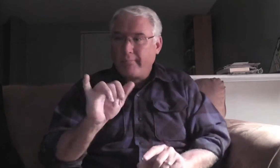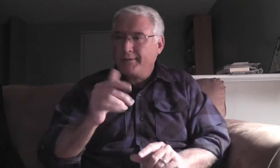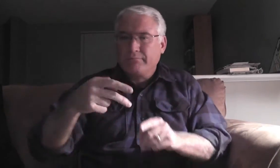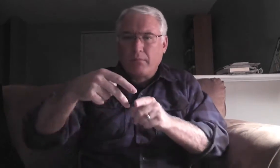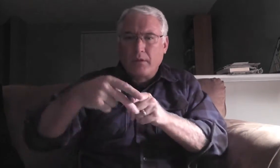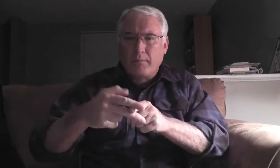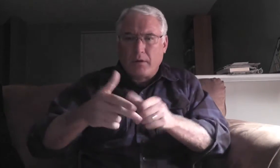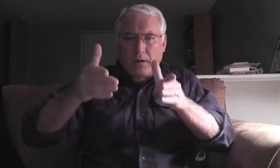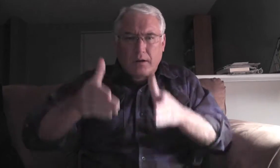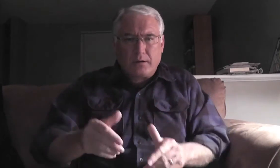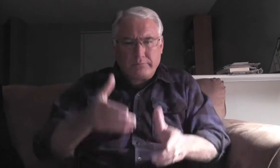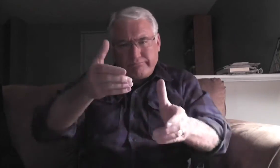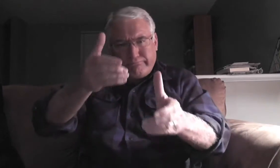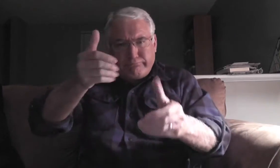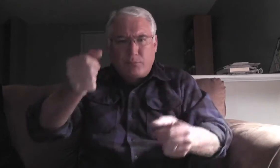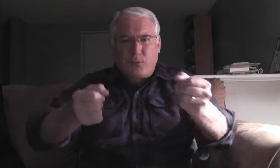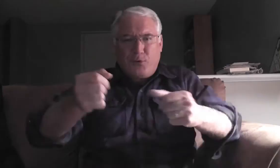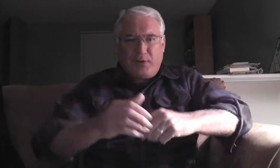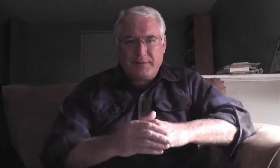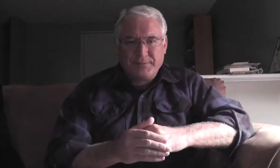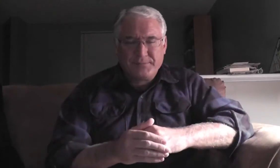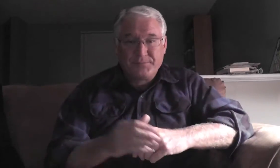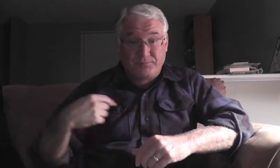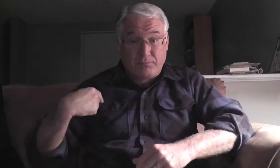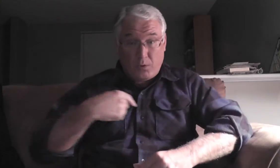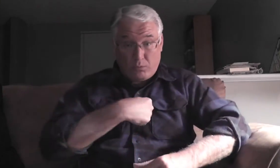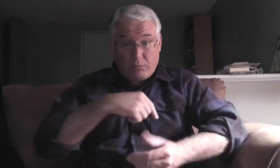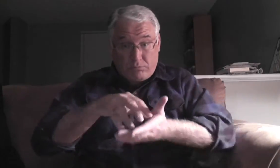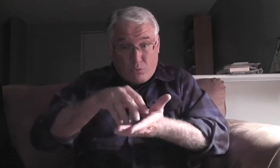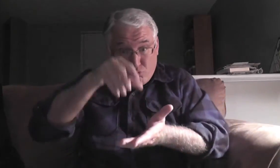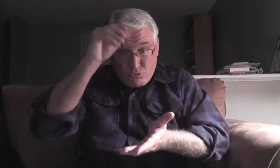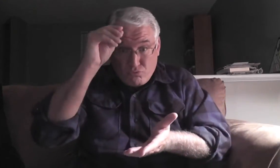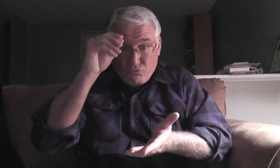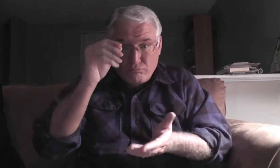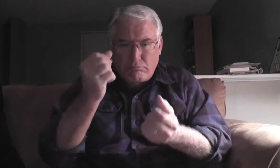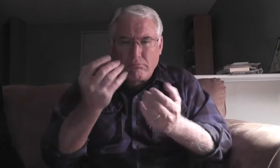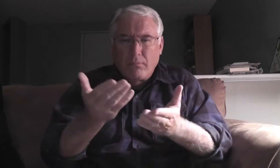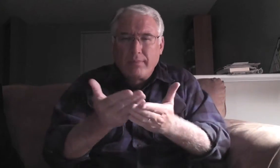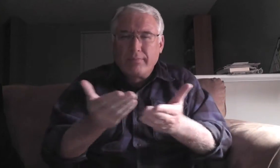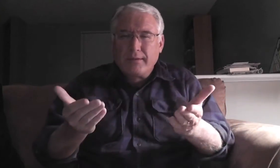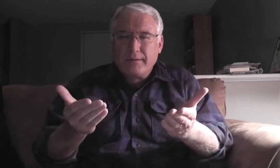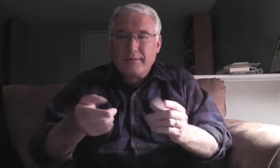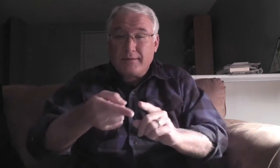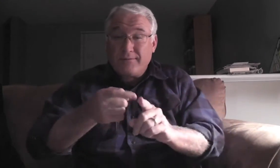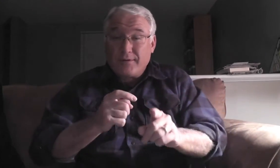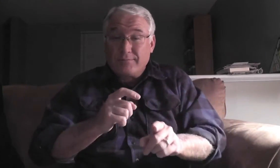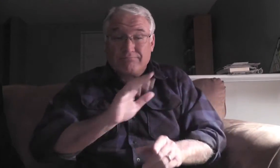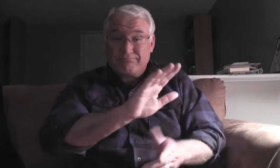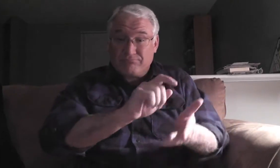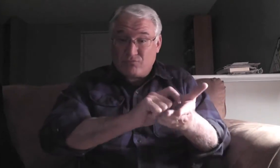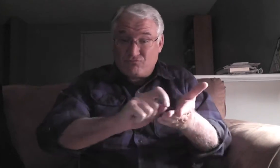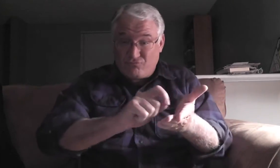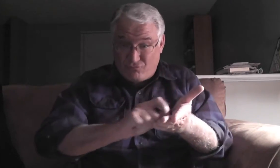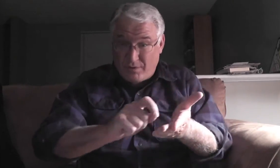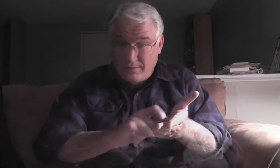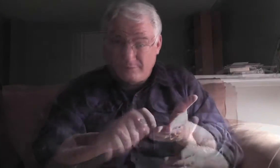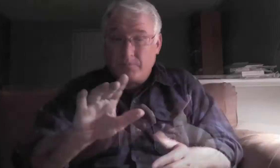Paul, he is like a mechanic. He's skilled with working on cars. And we learn many things from his